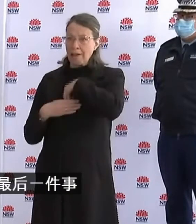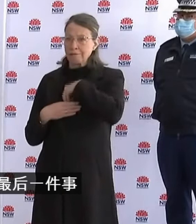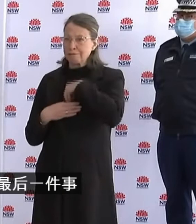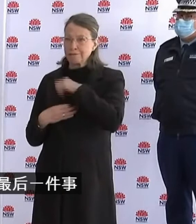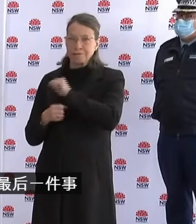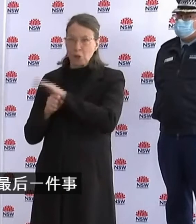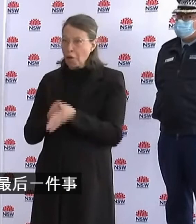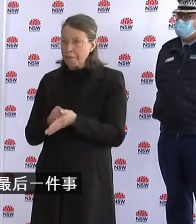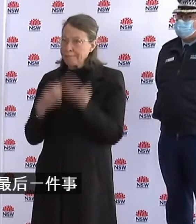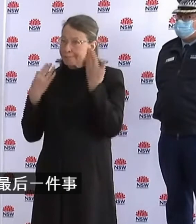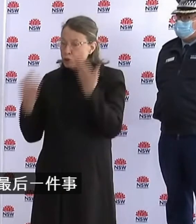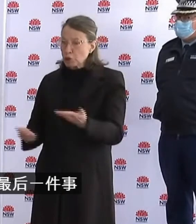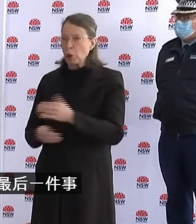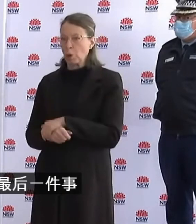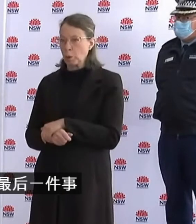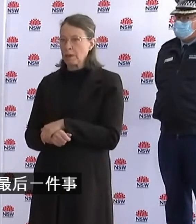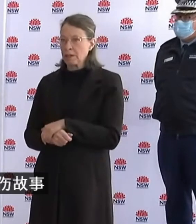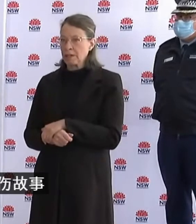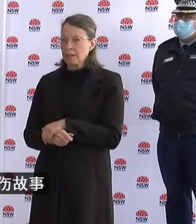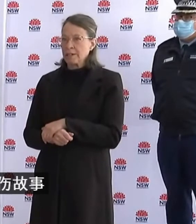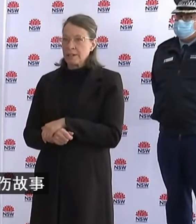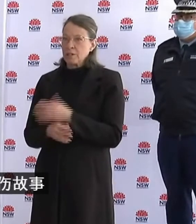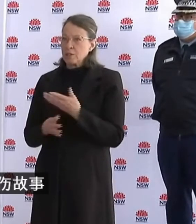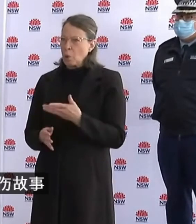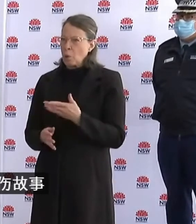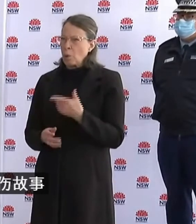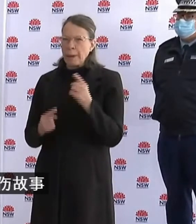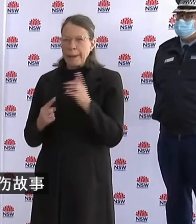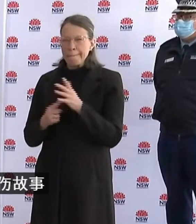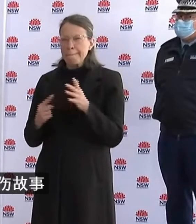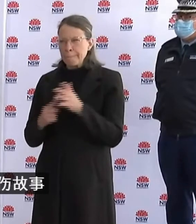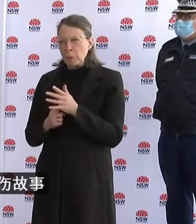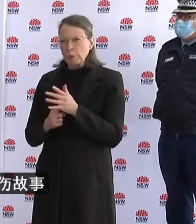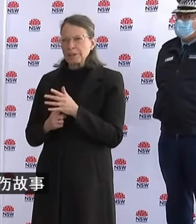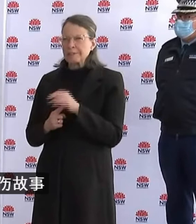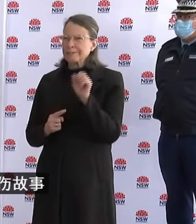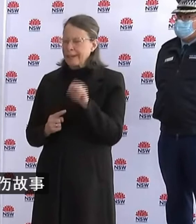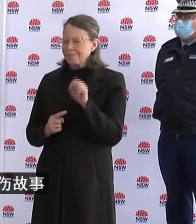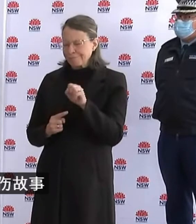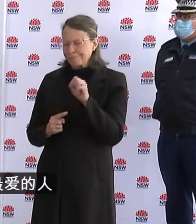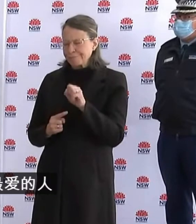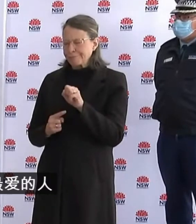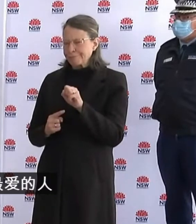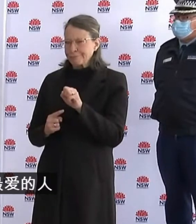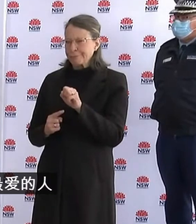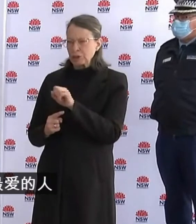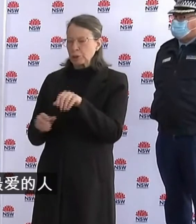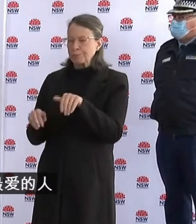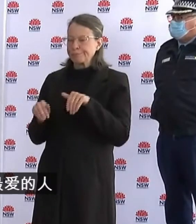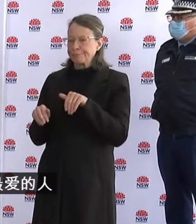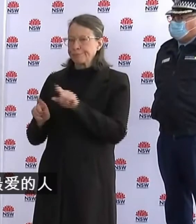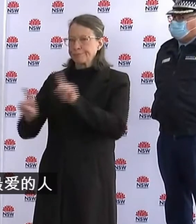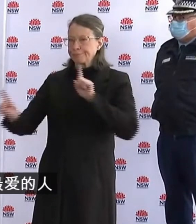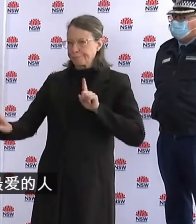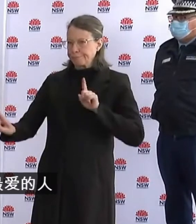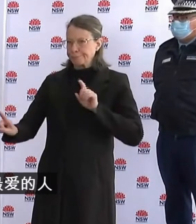the virus. And please know the last thing we want for anybody is hearing those sad stories of people taking it home and passing it